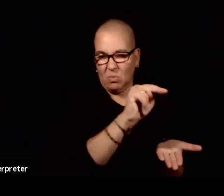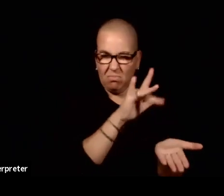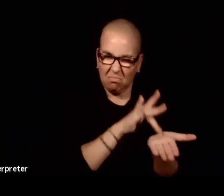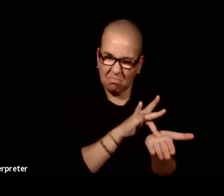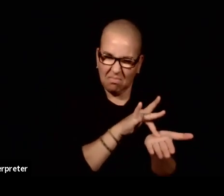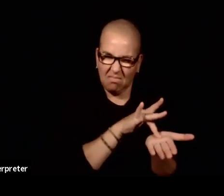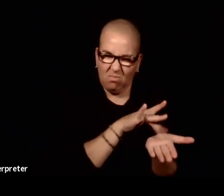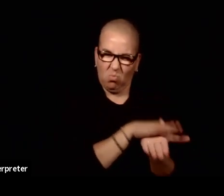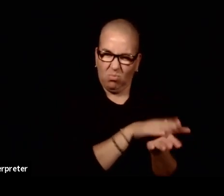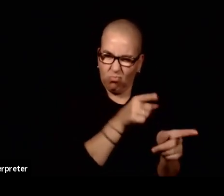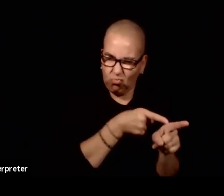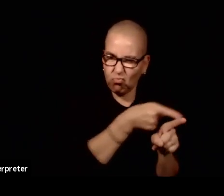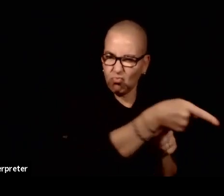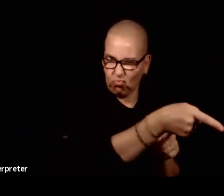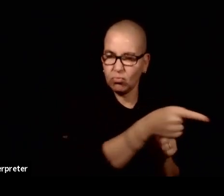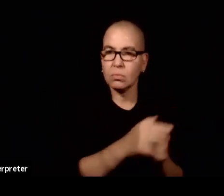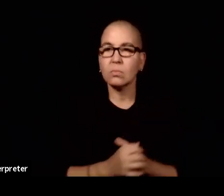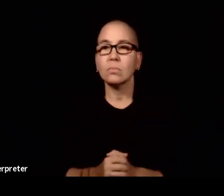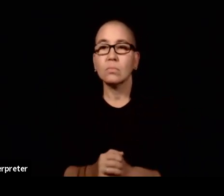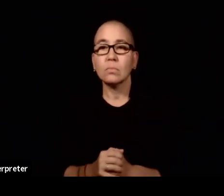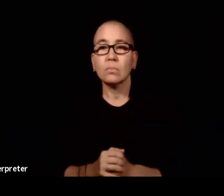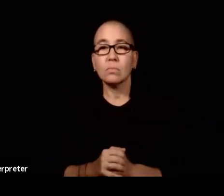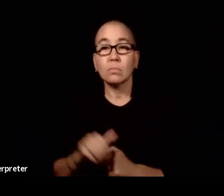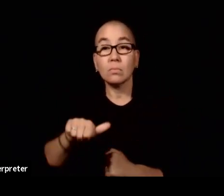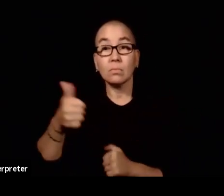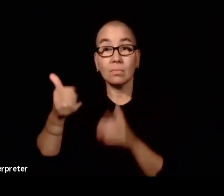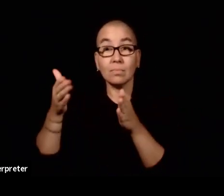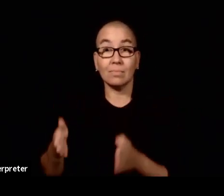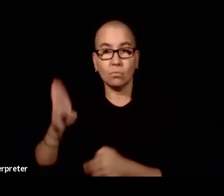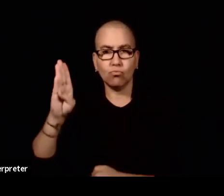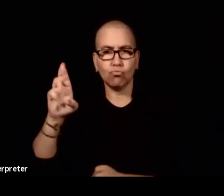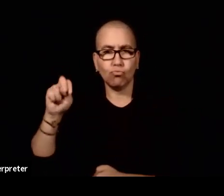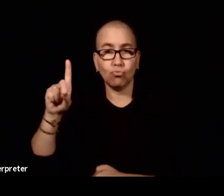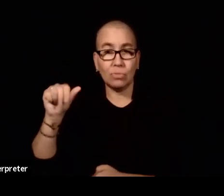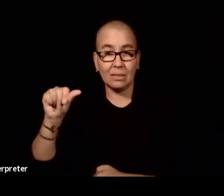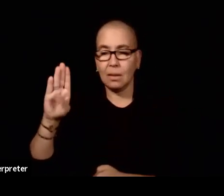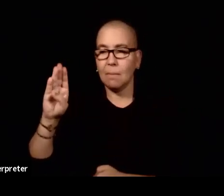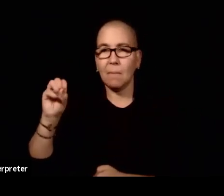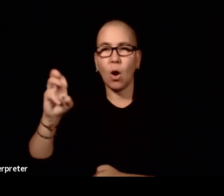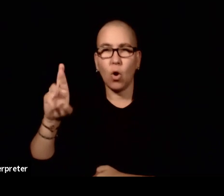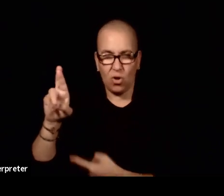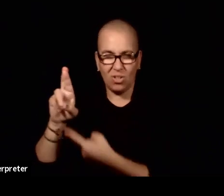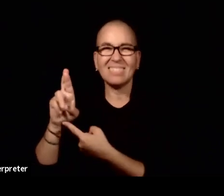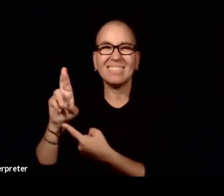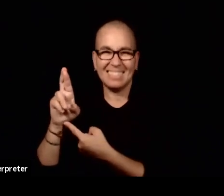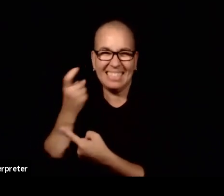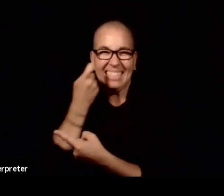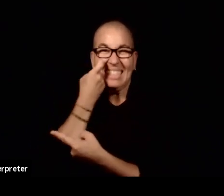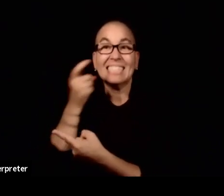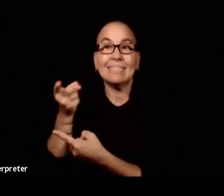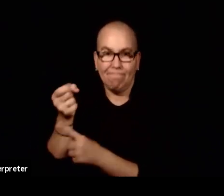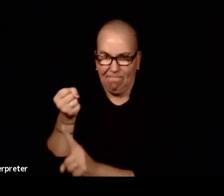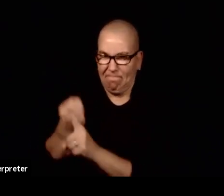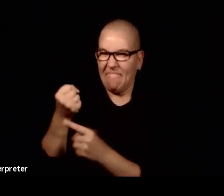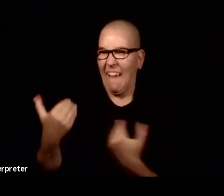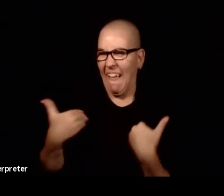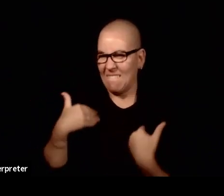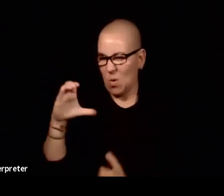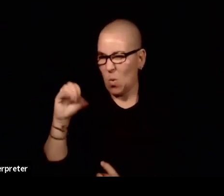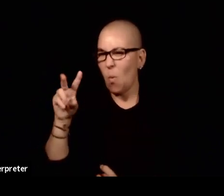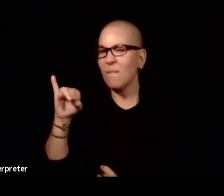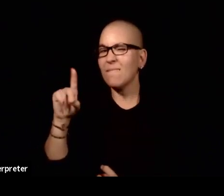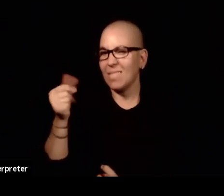a gentleman who was recently tested for COVID-19 and can speak on that experience. After those updates, we will open it up for questions from reporters on the